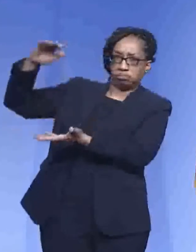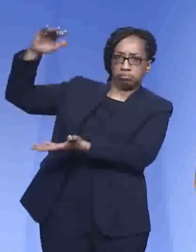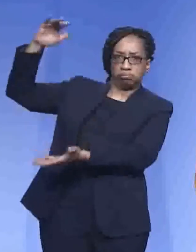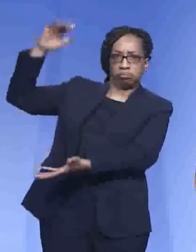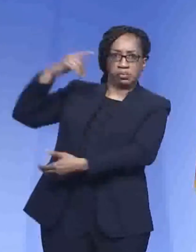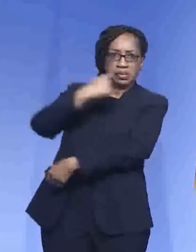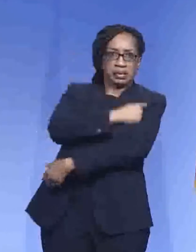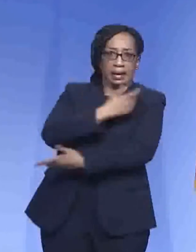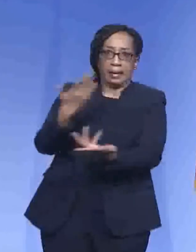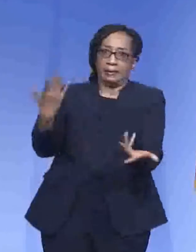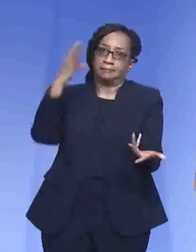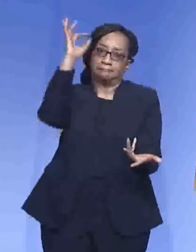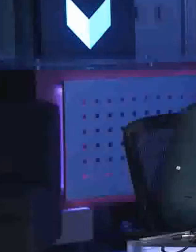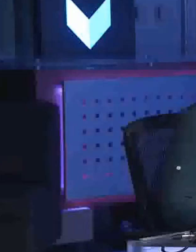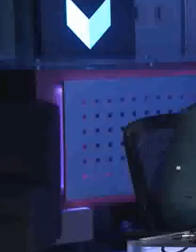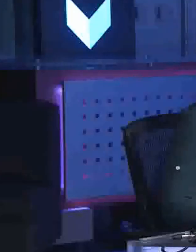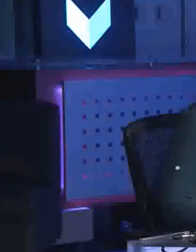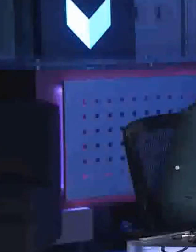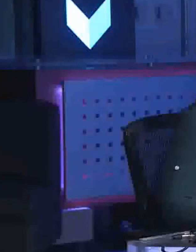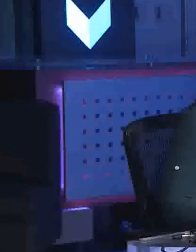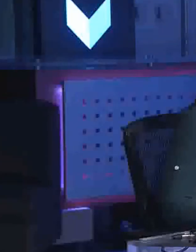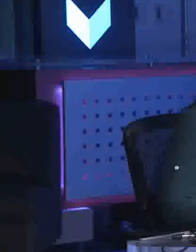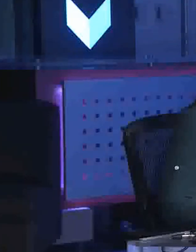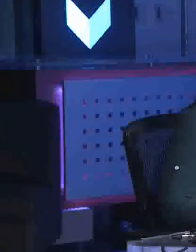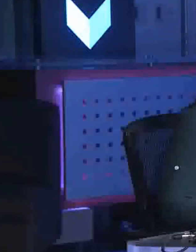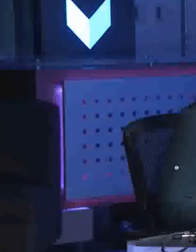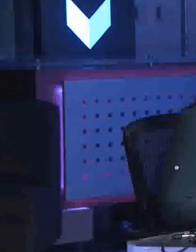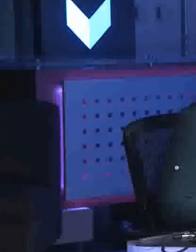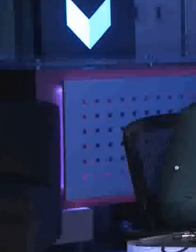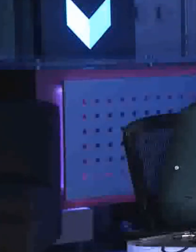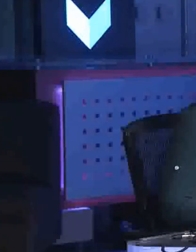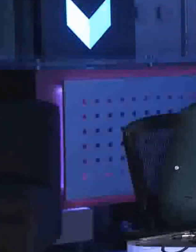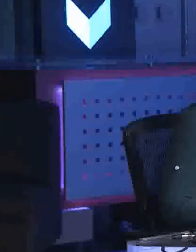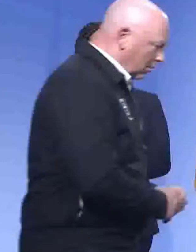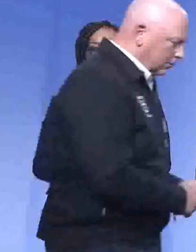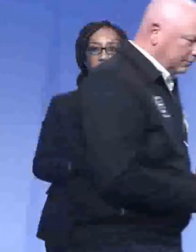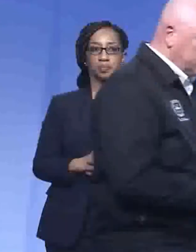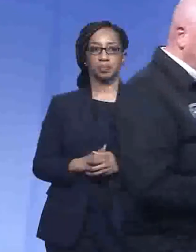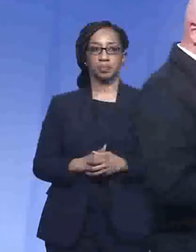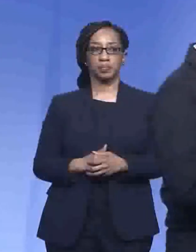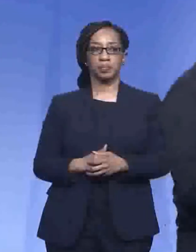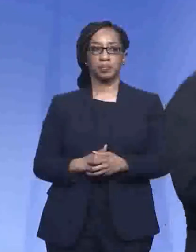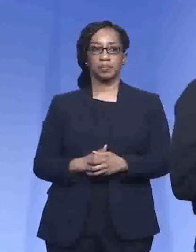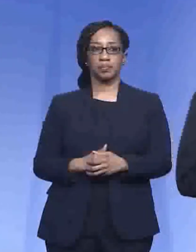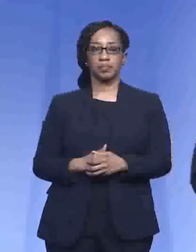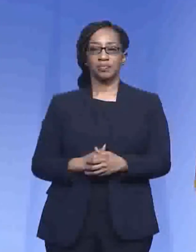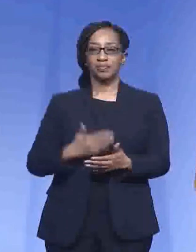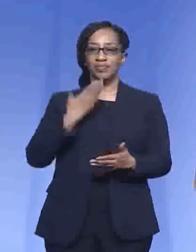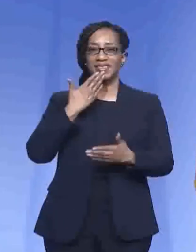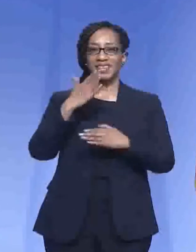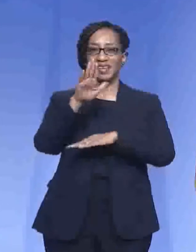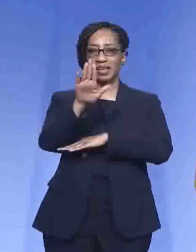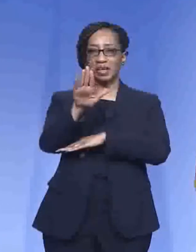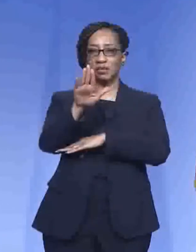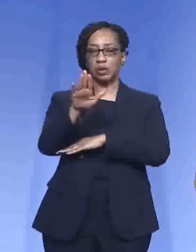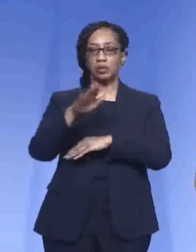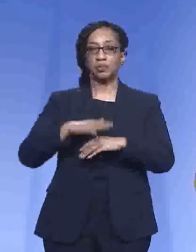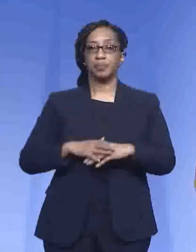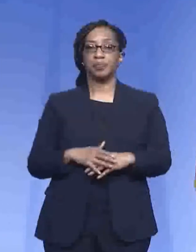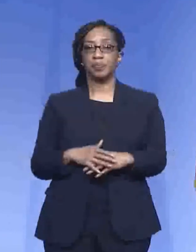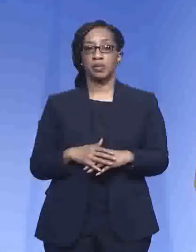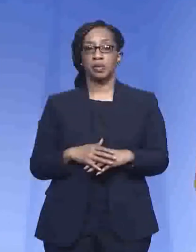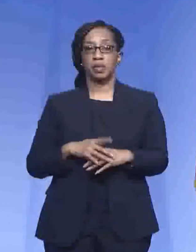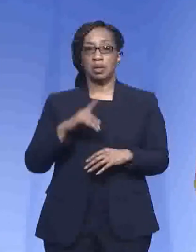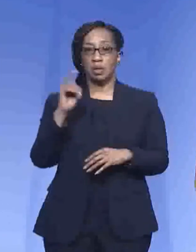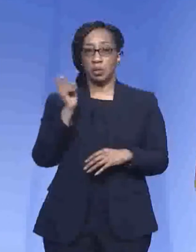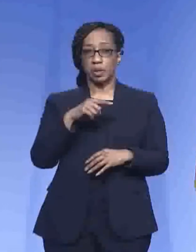previously. Fred Broders, Local 24. Good afternoon, everyone. This is a question for Doug, maybe possibly